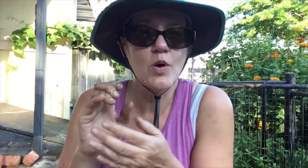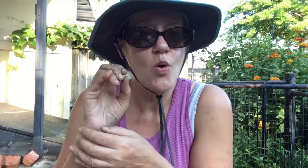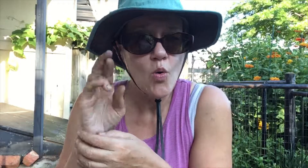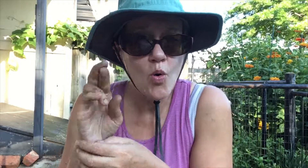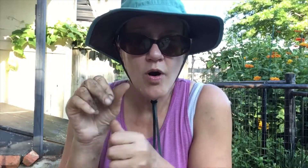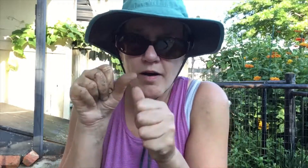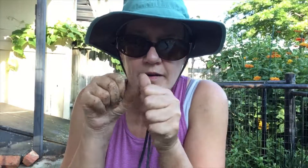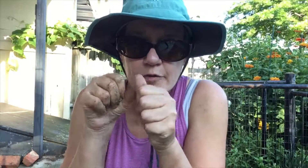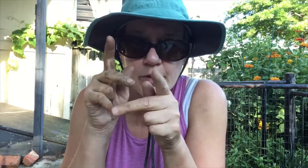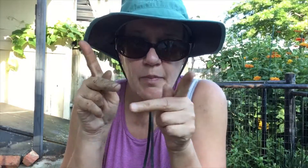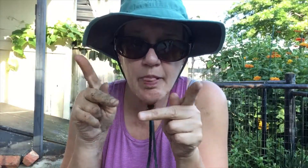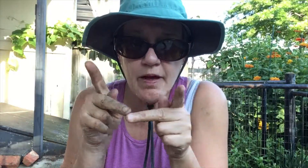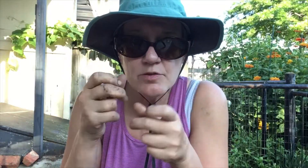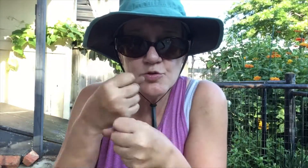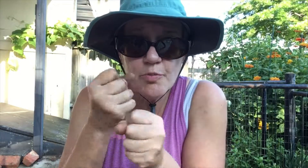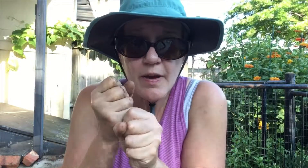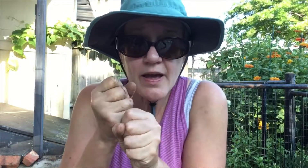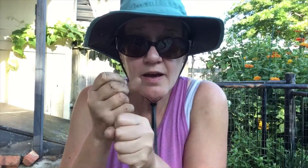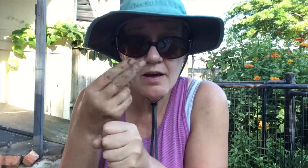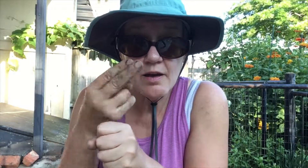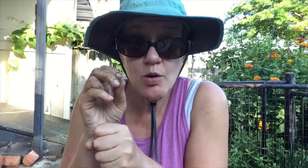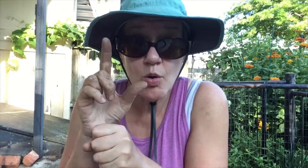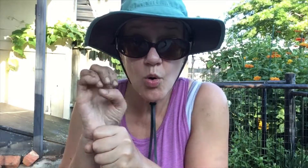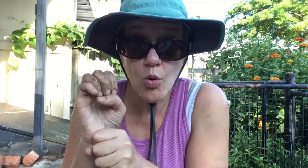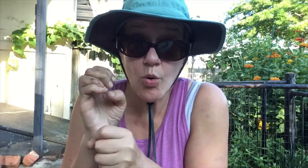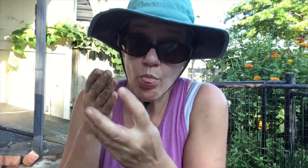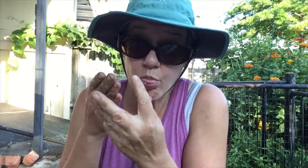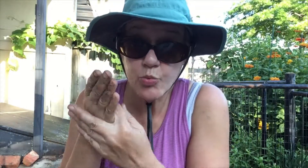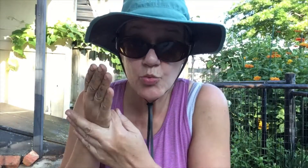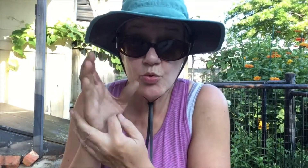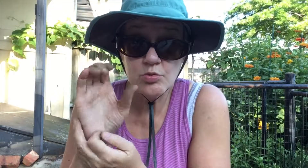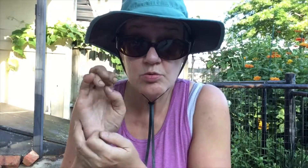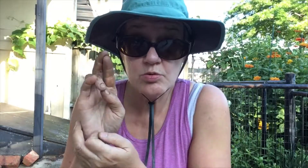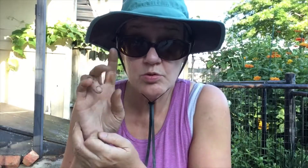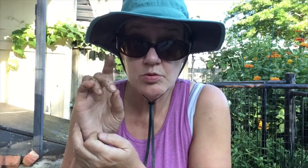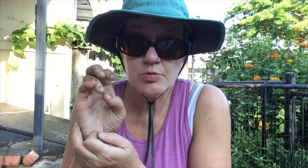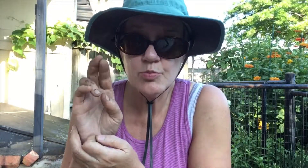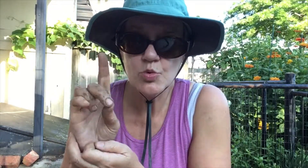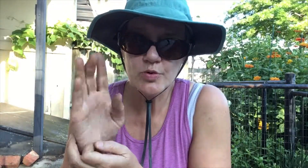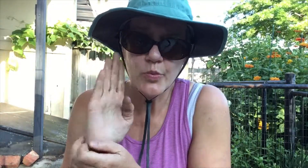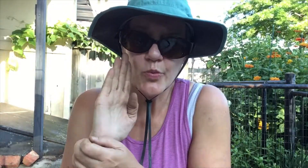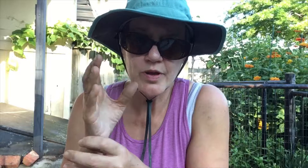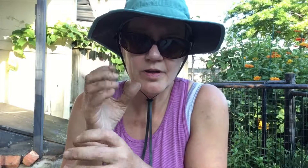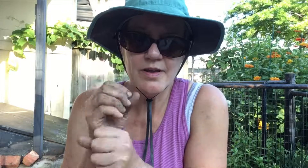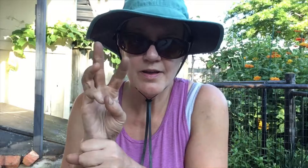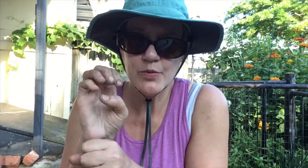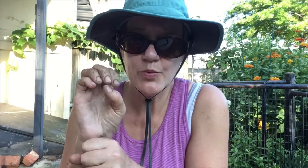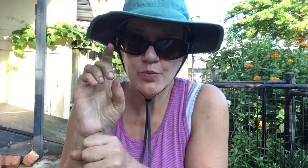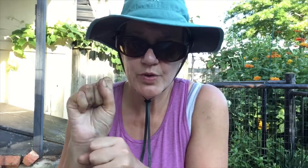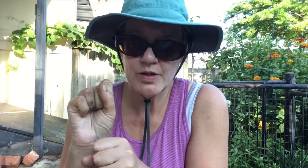much less than normal, or every place I've made a hole through the cardboard, weeds are going to come through.